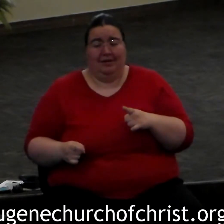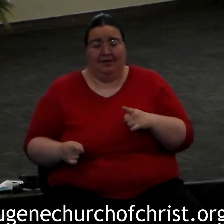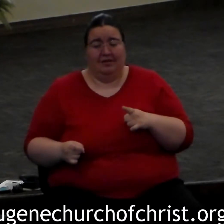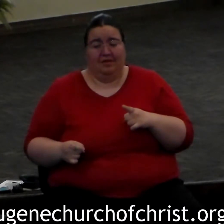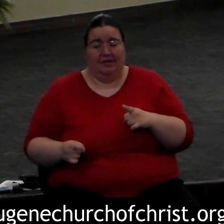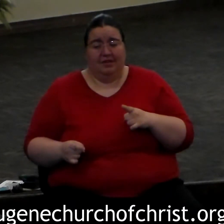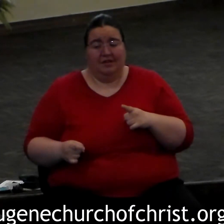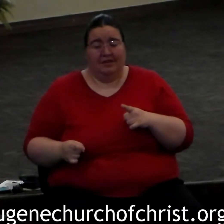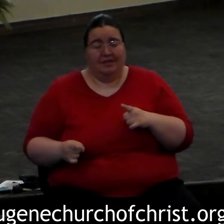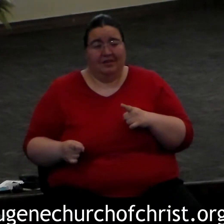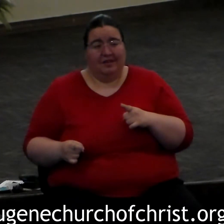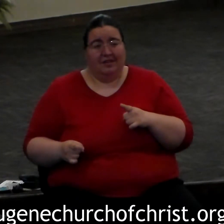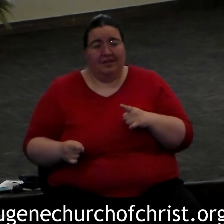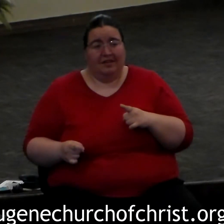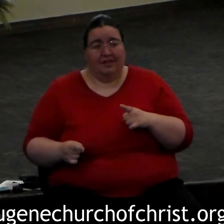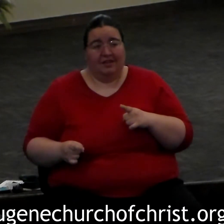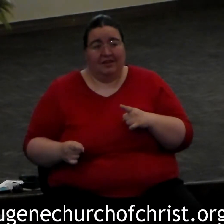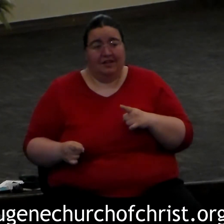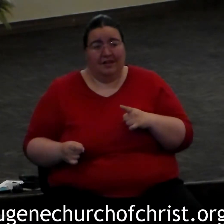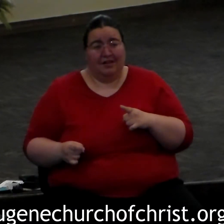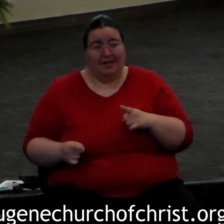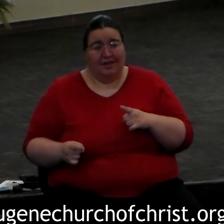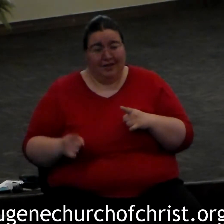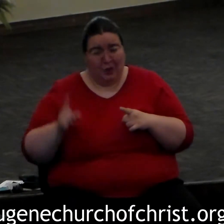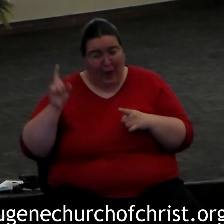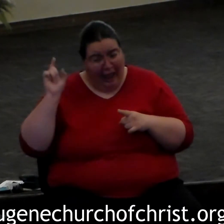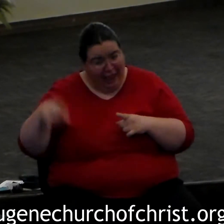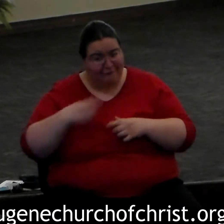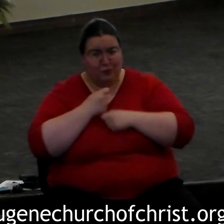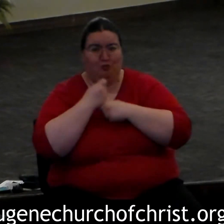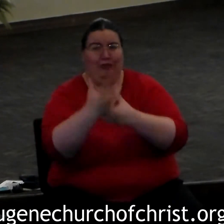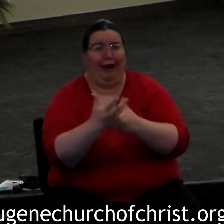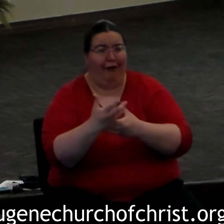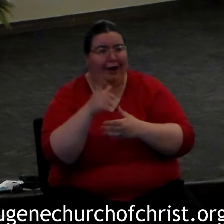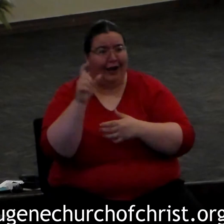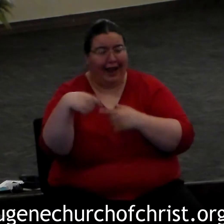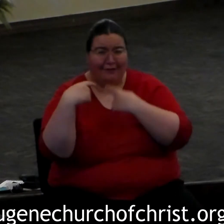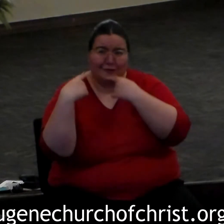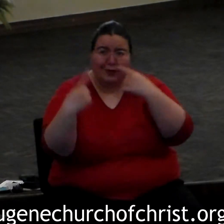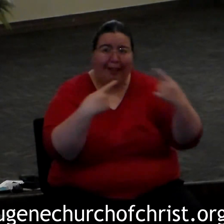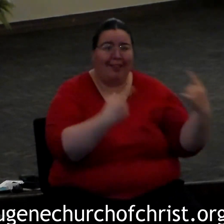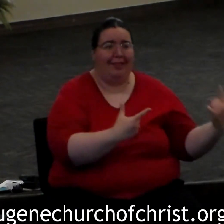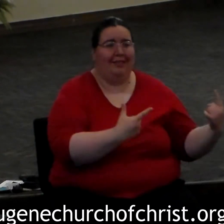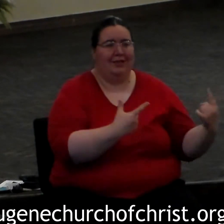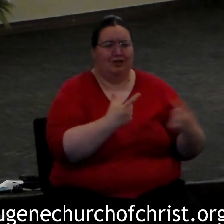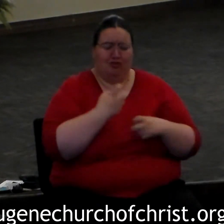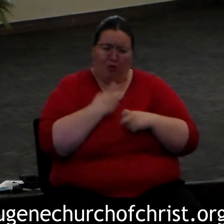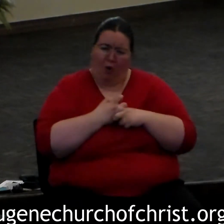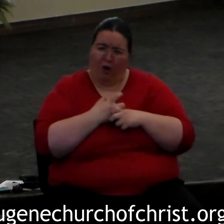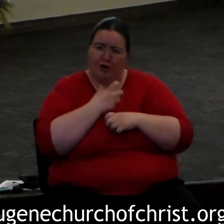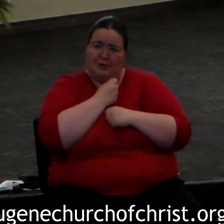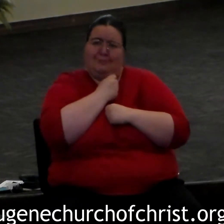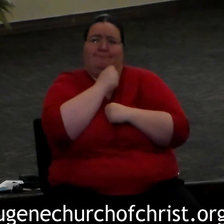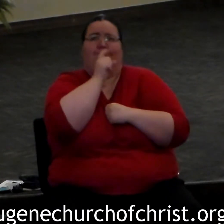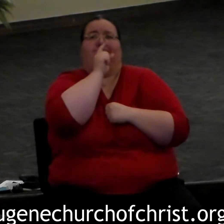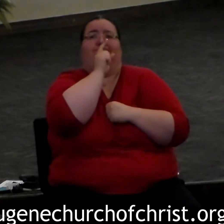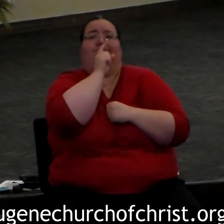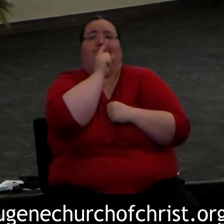you've got to share it, don't you? It's so hard to hang on to that. But he says, don't tell anyone. But the more he did so, the more